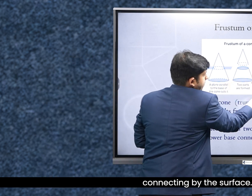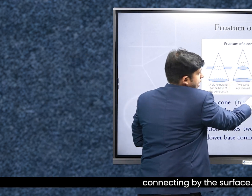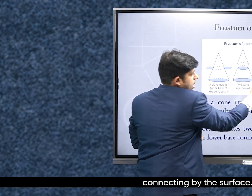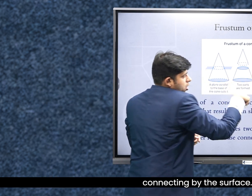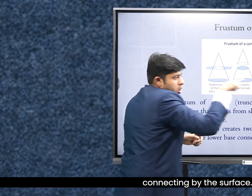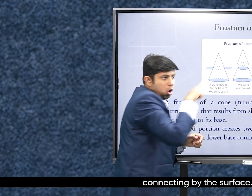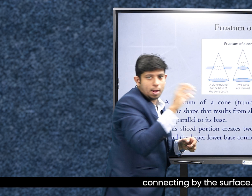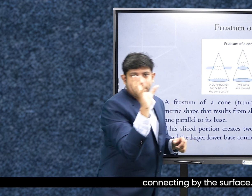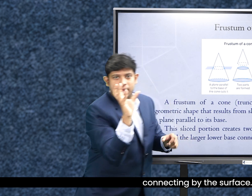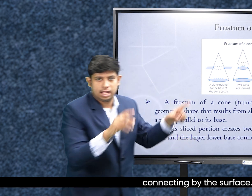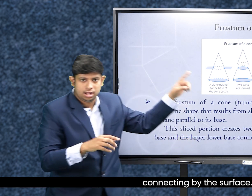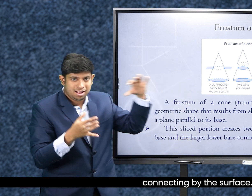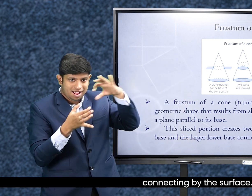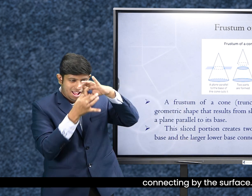lateral surface.